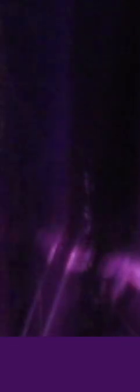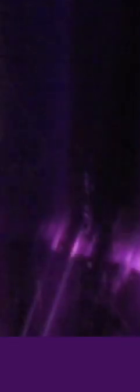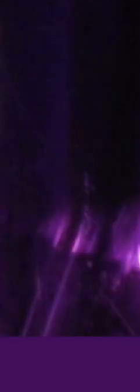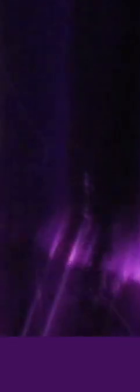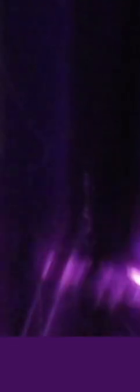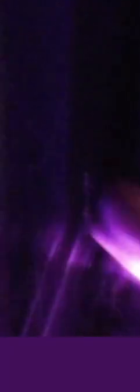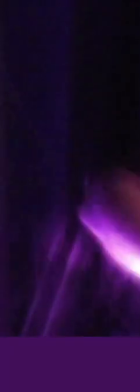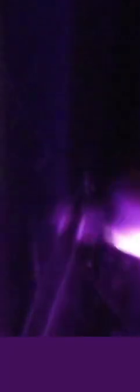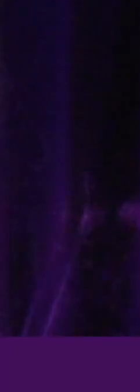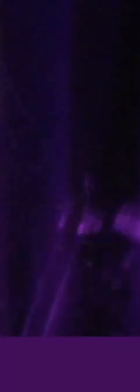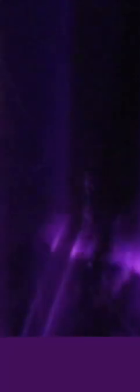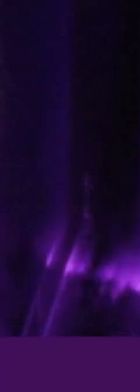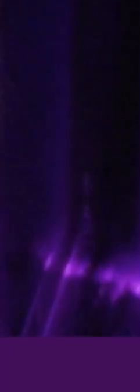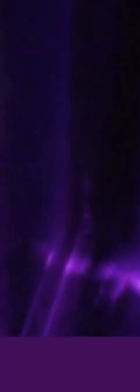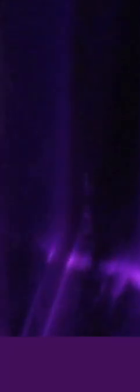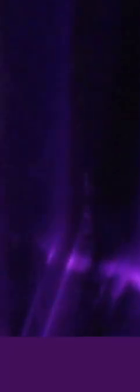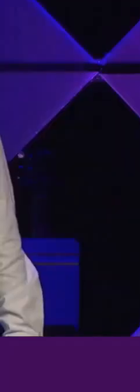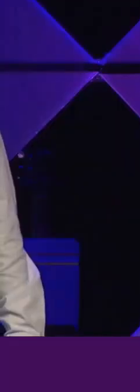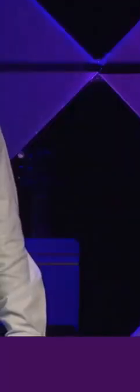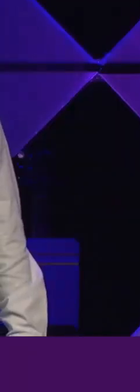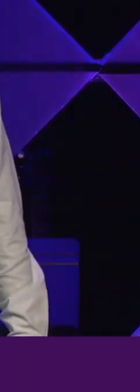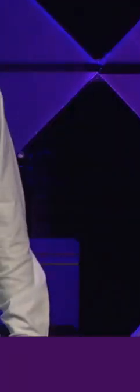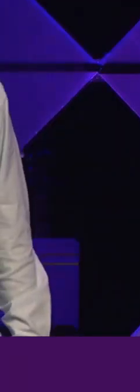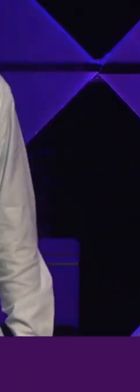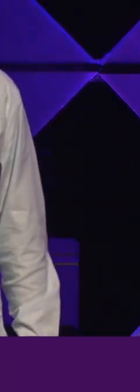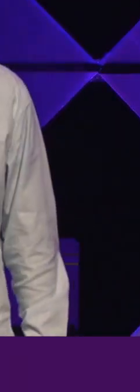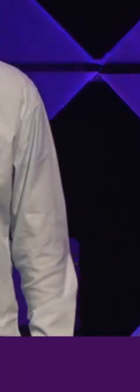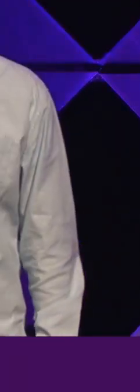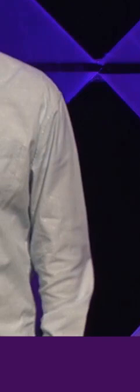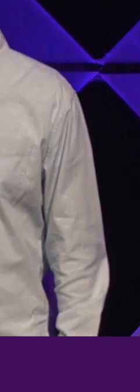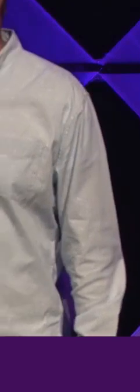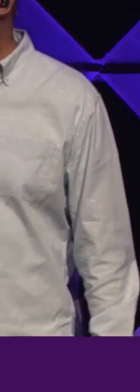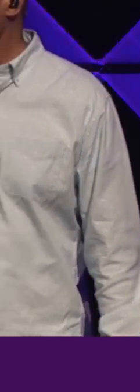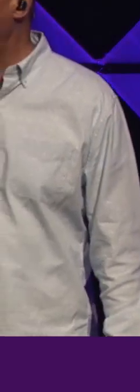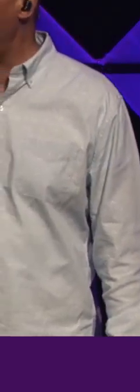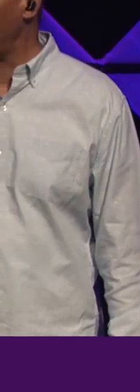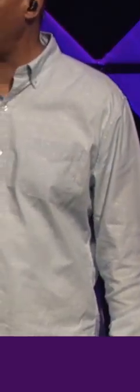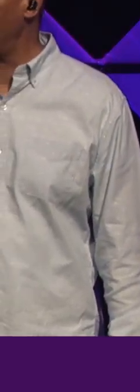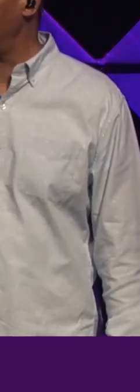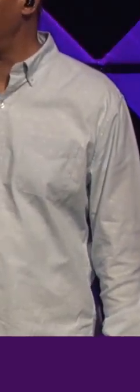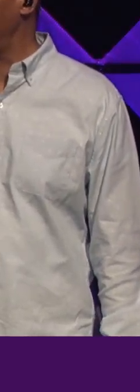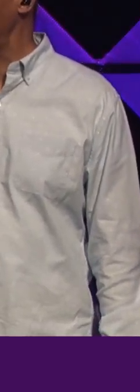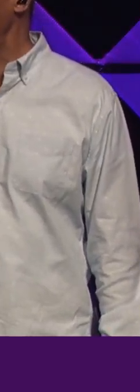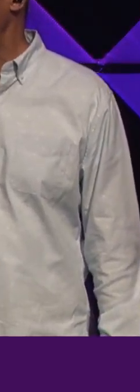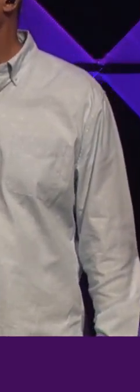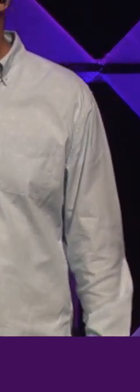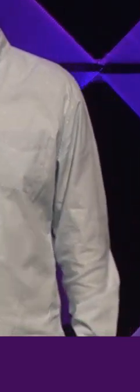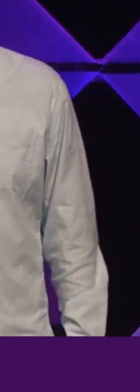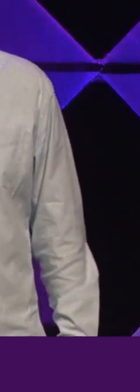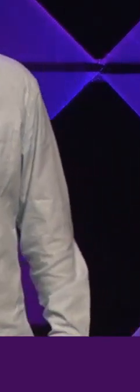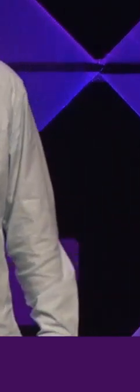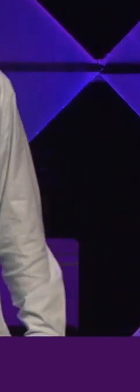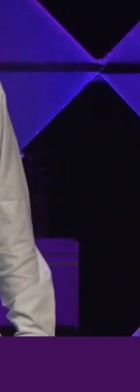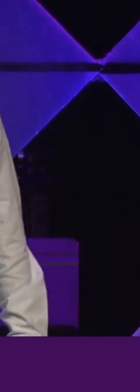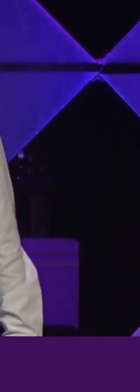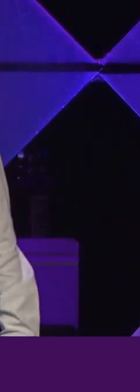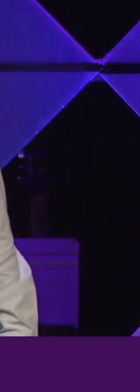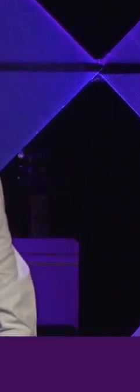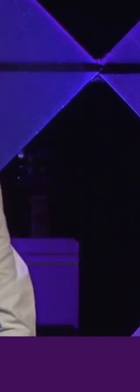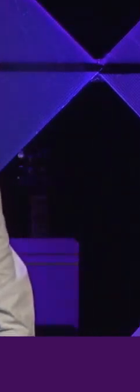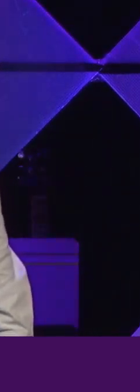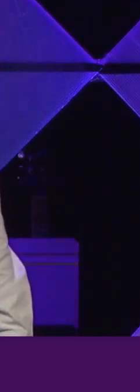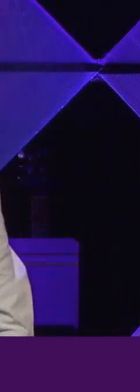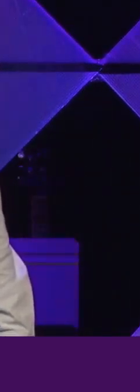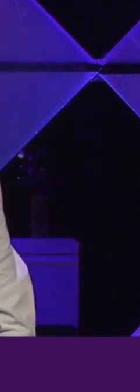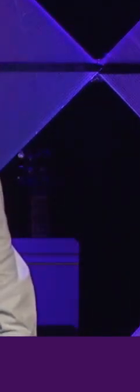New wine for the vineyard. In all things, God